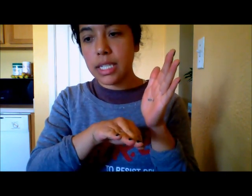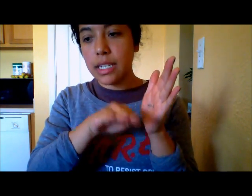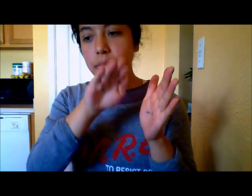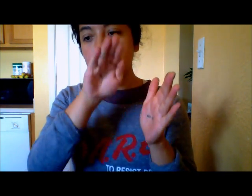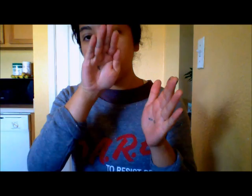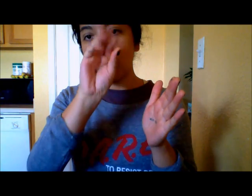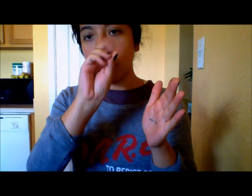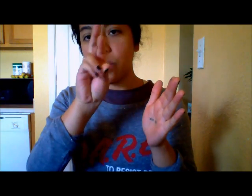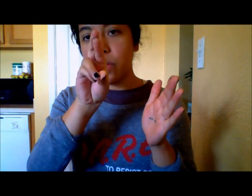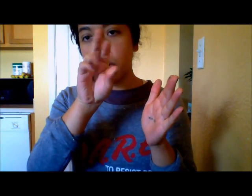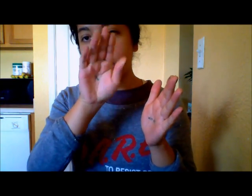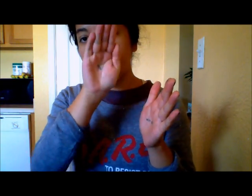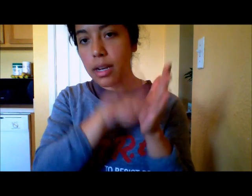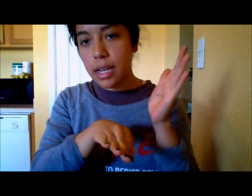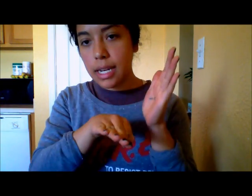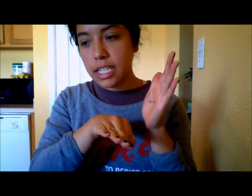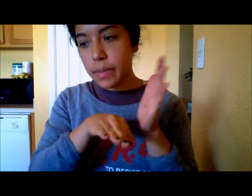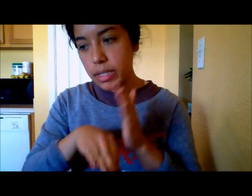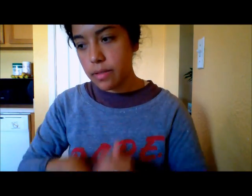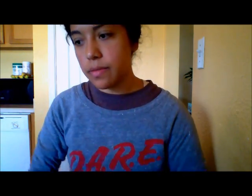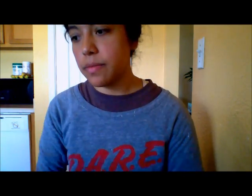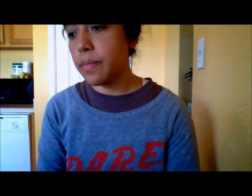Cheap or inexpensive.